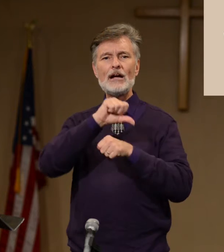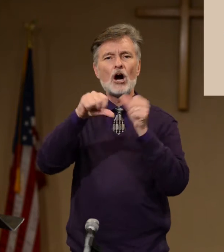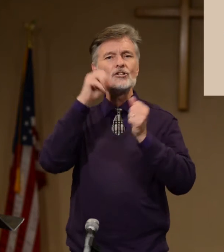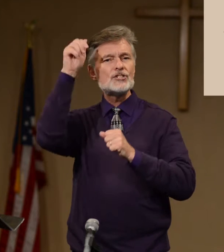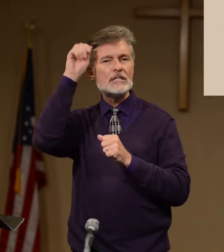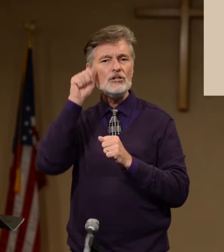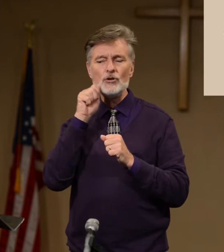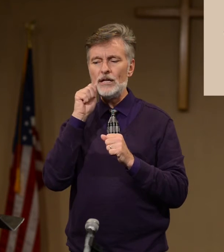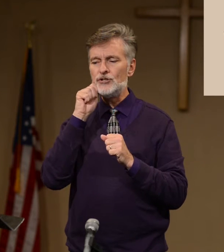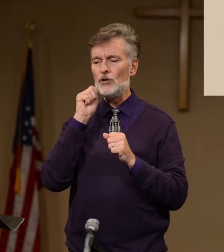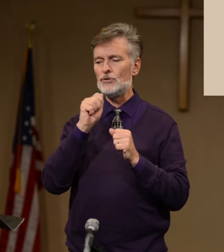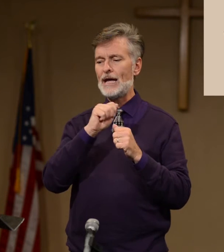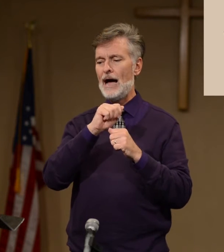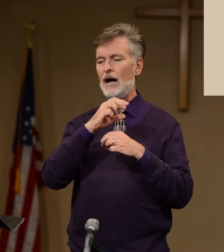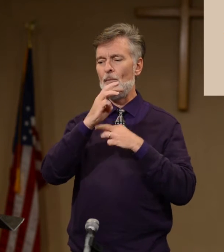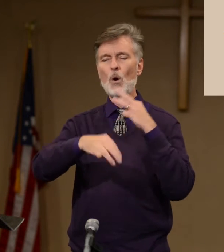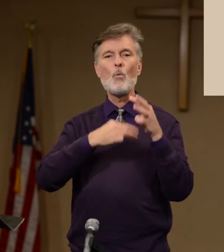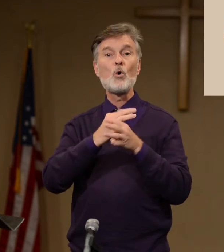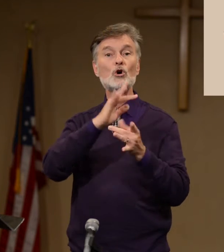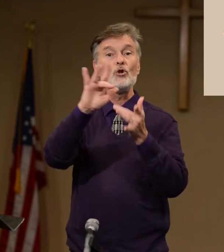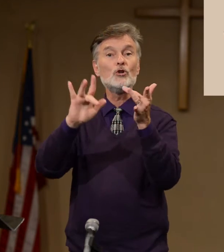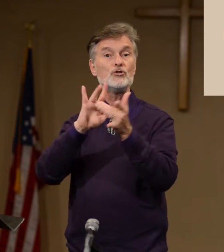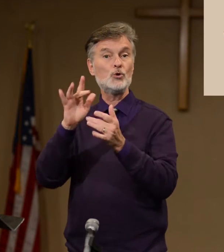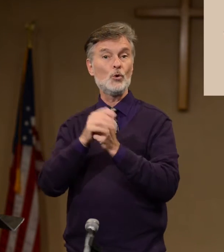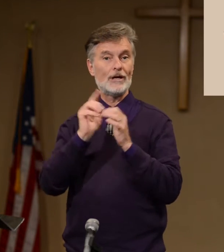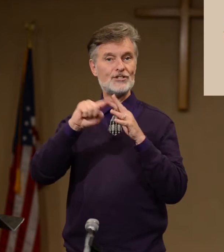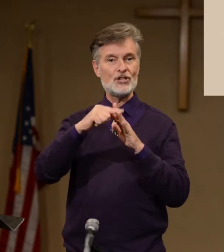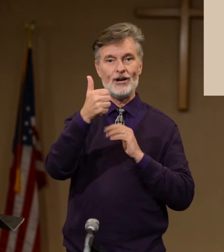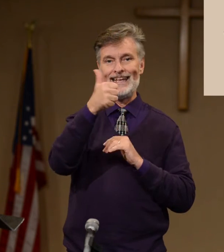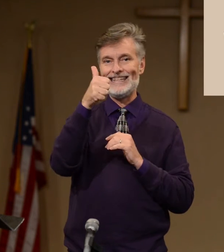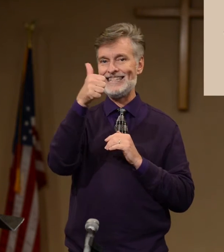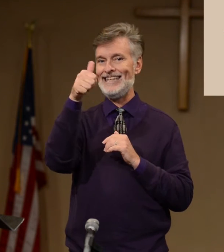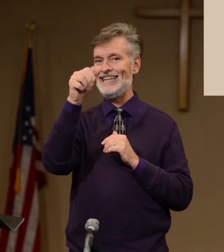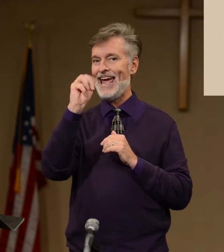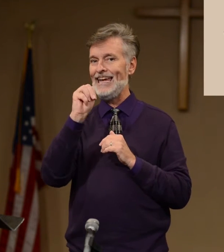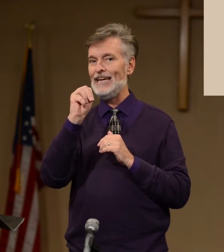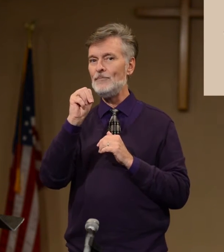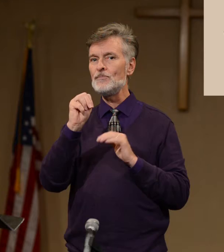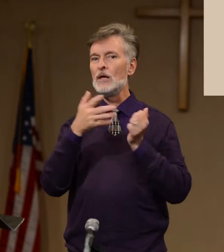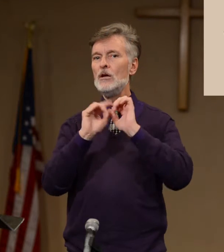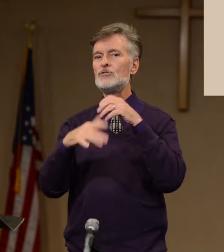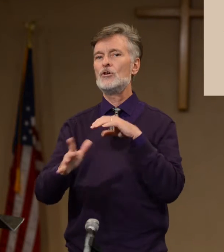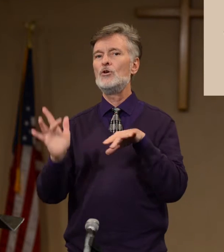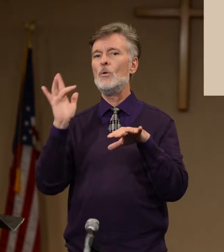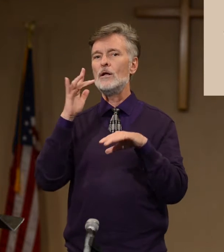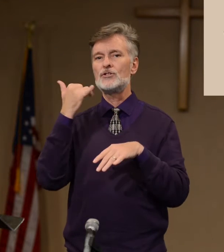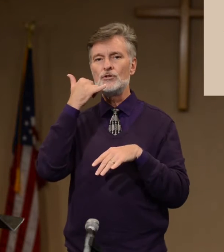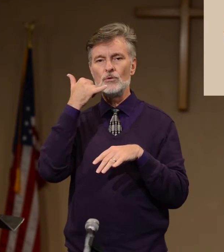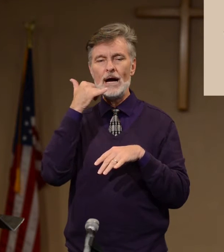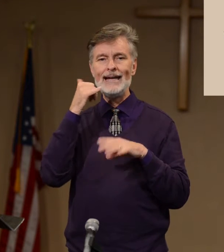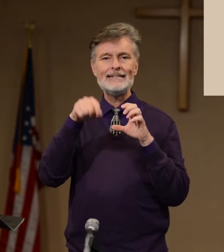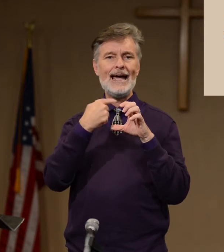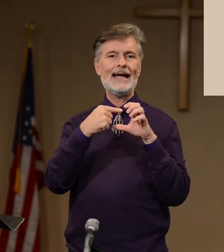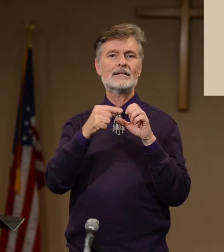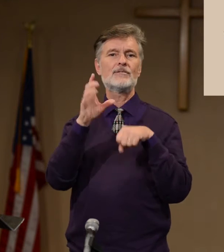our senior adult world tour starting at 10 a.m. So you want to contact the